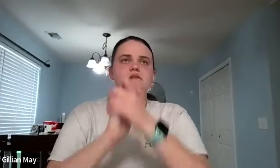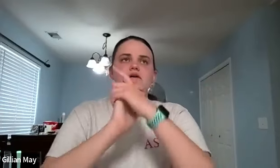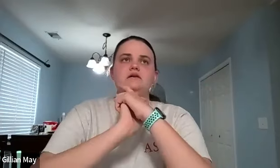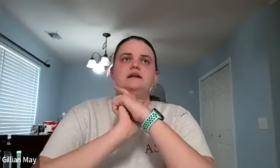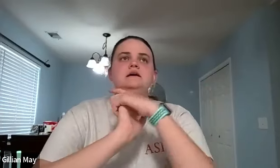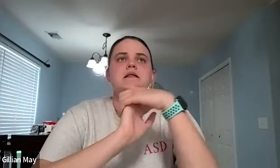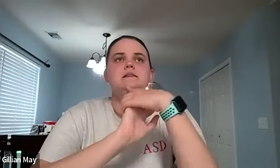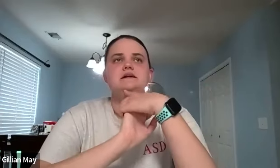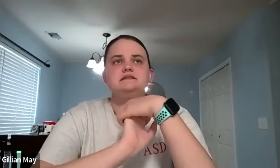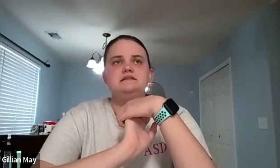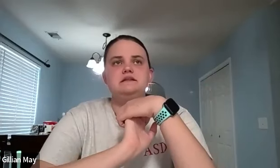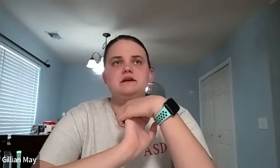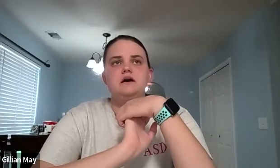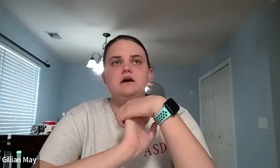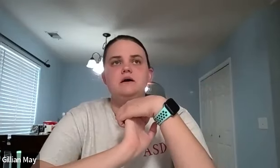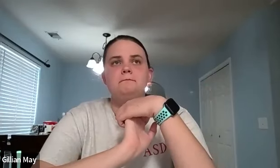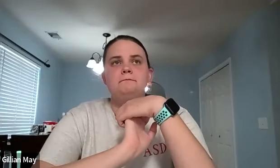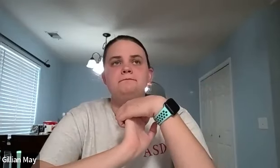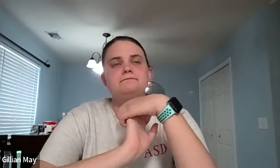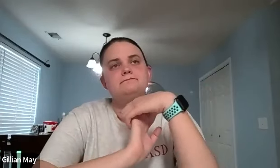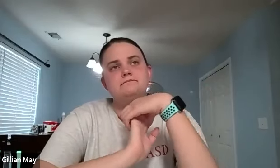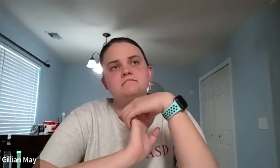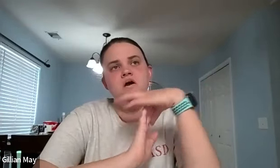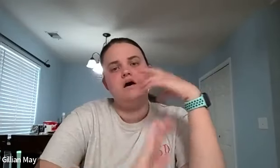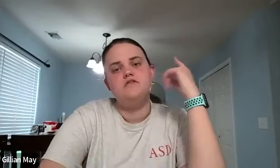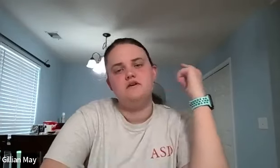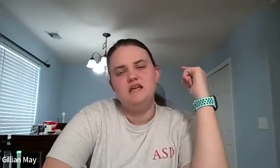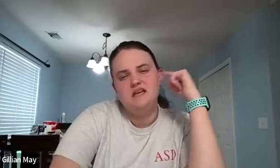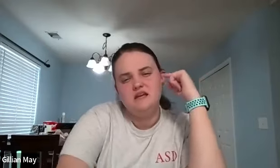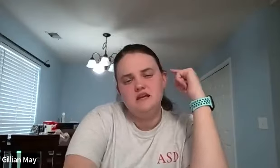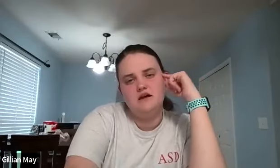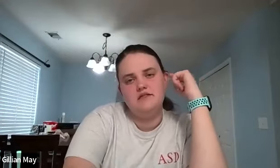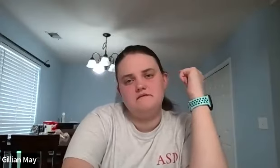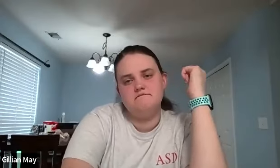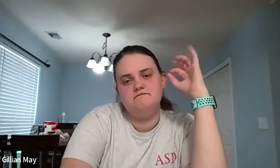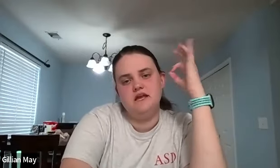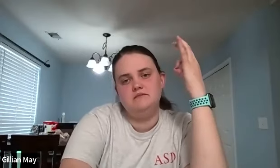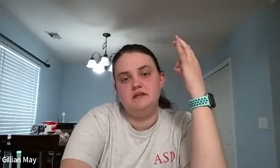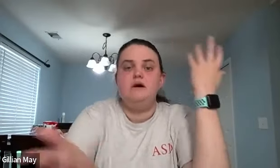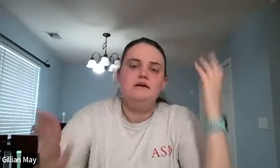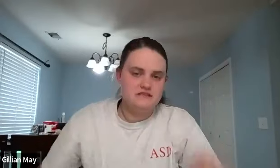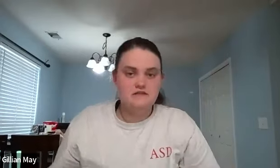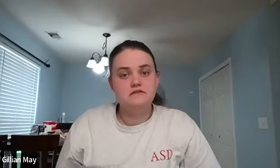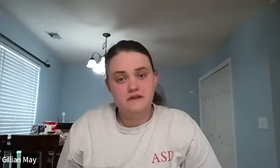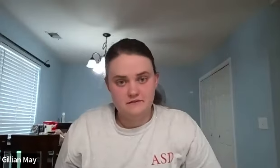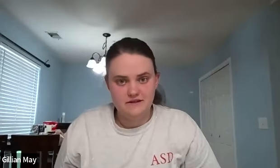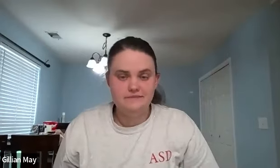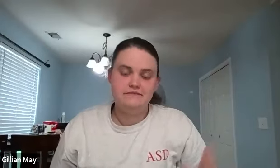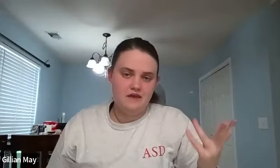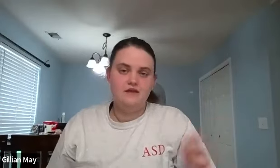All right, let's see. Are there any other family? Well, the sign for family.